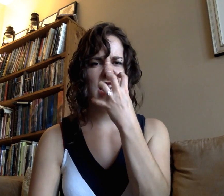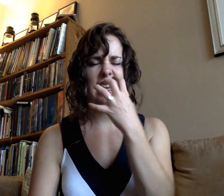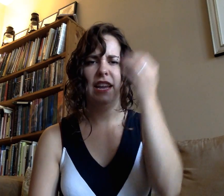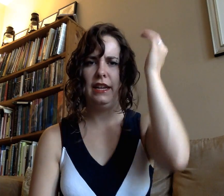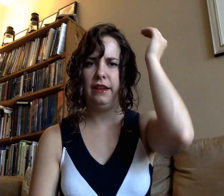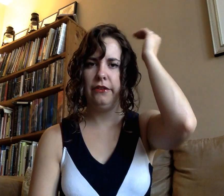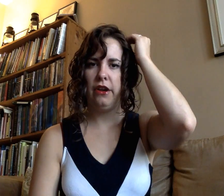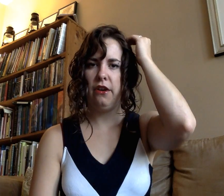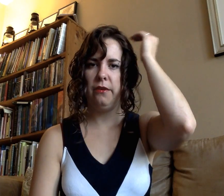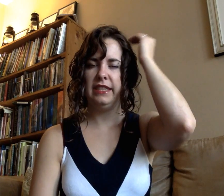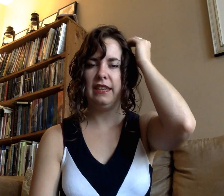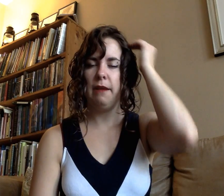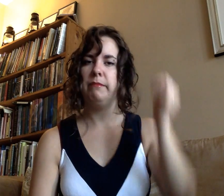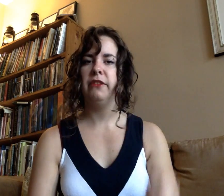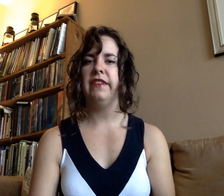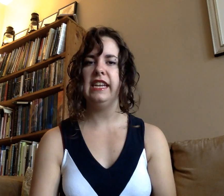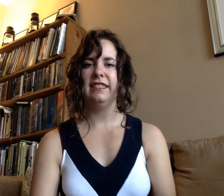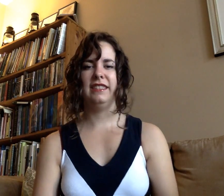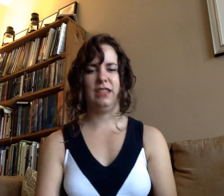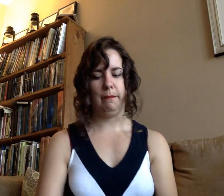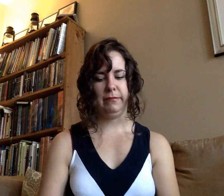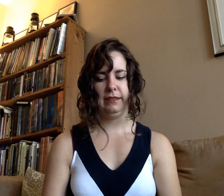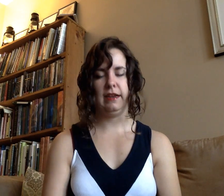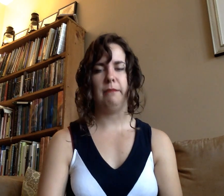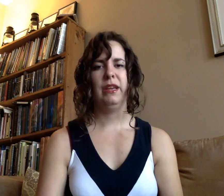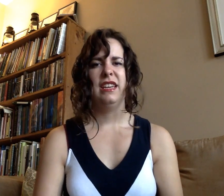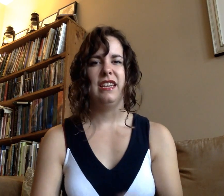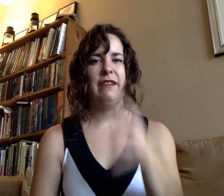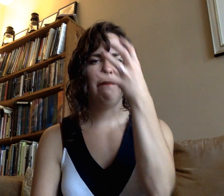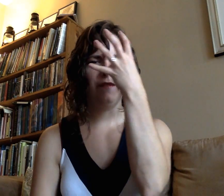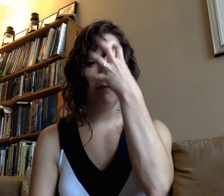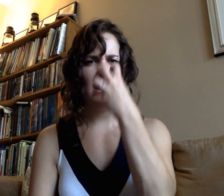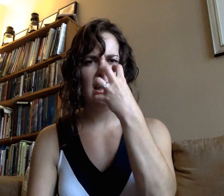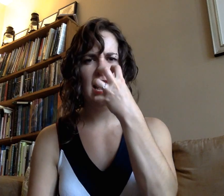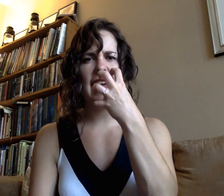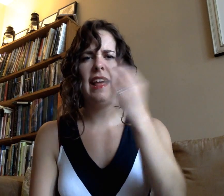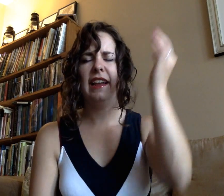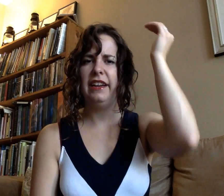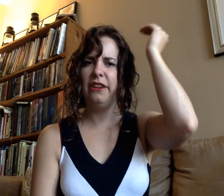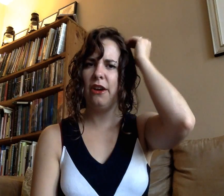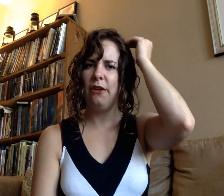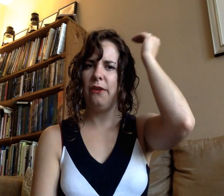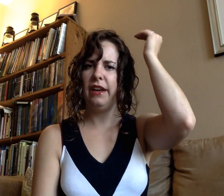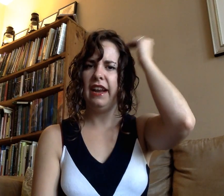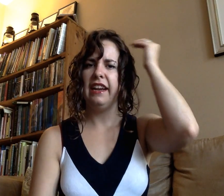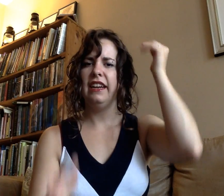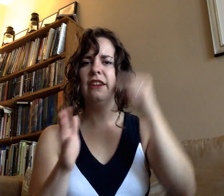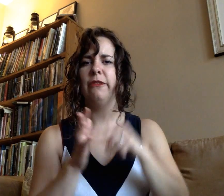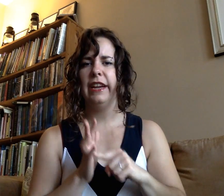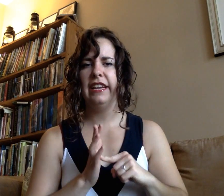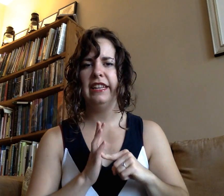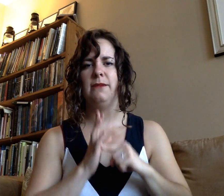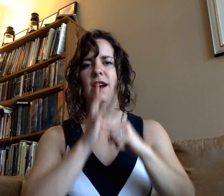mad and you know it, stomp your feet. Stomp, stomp. If you're mad and you know it and you really want